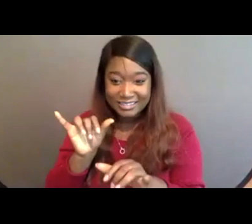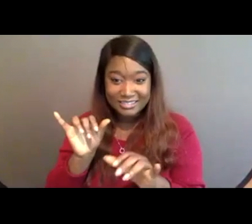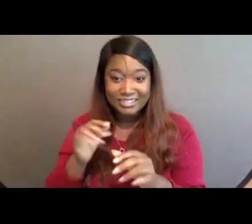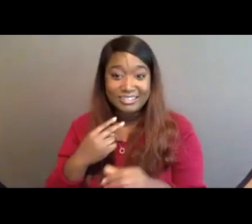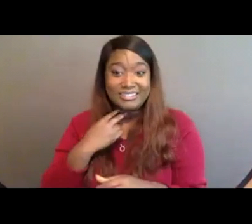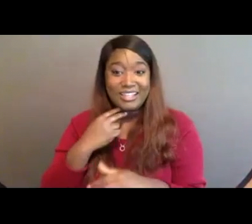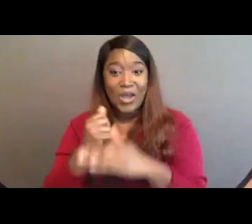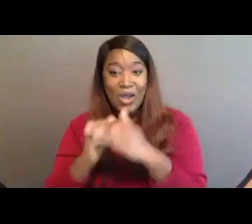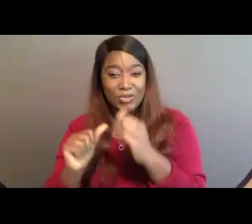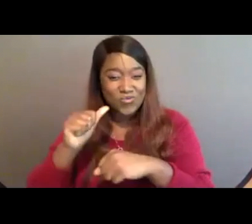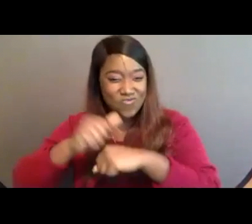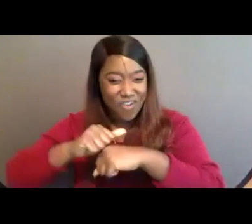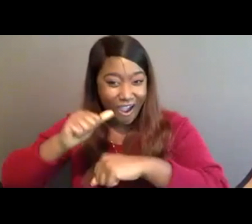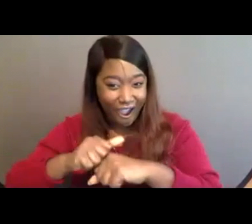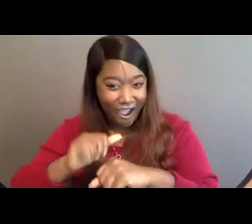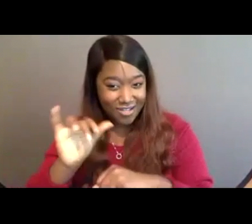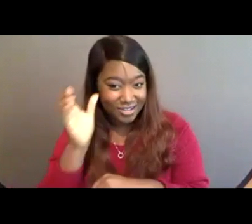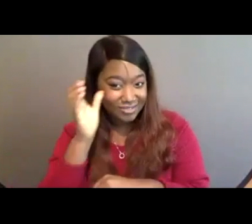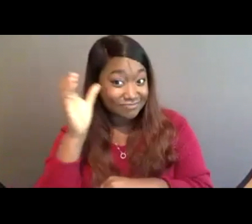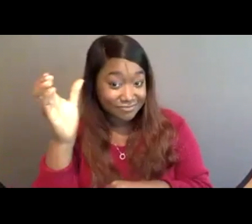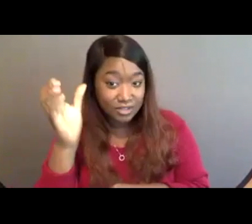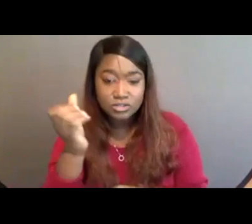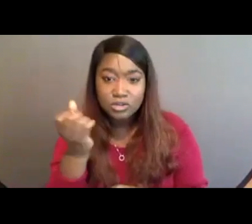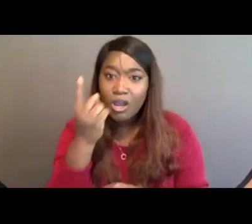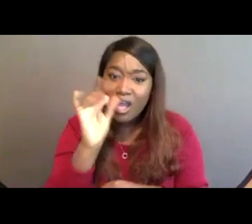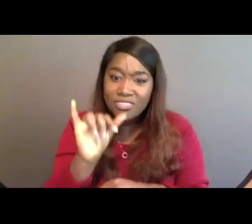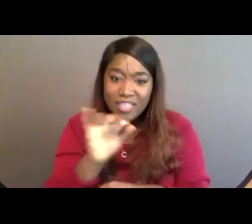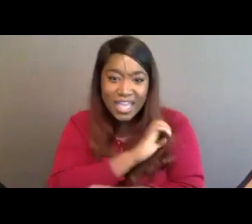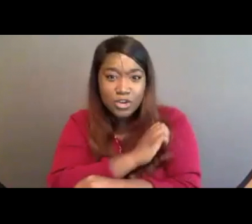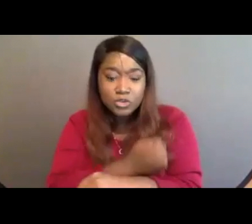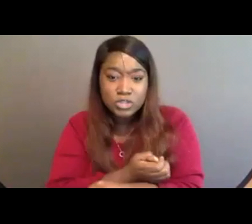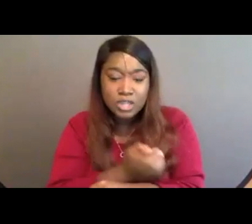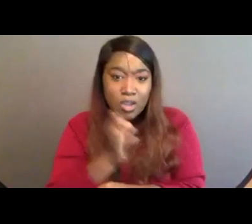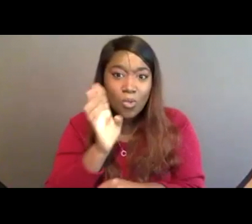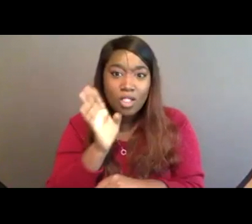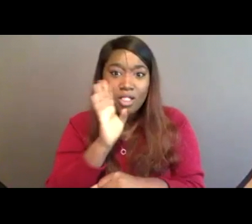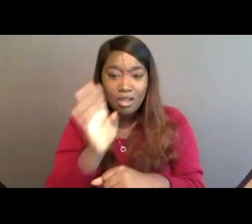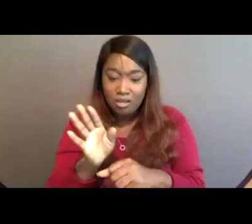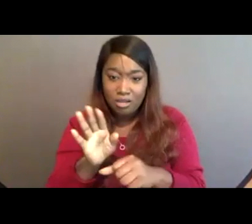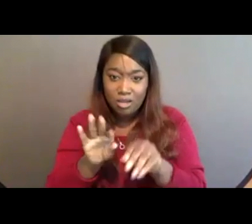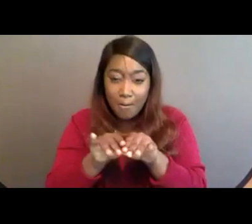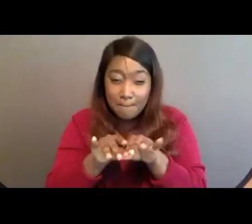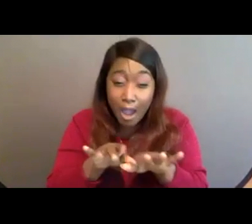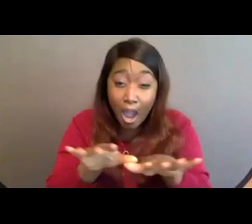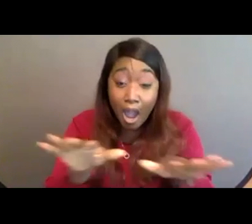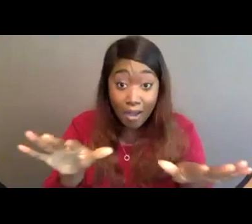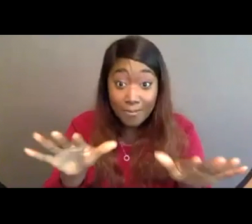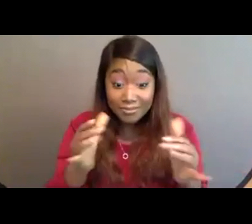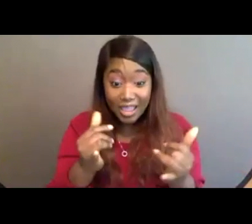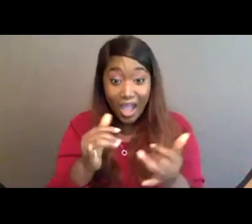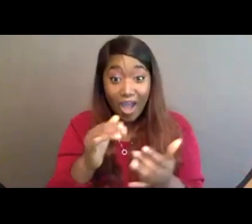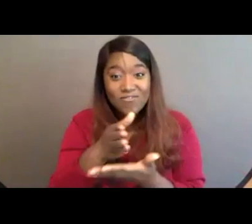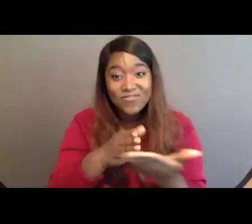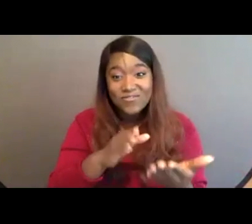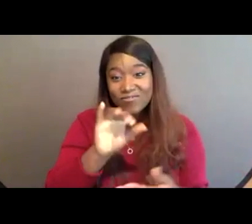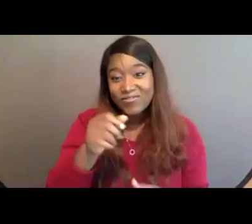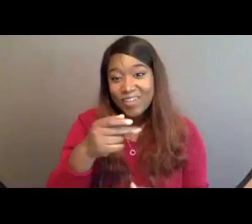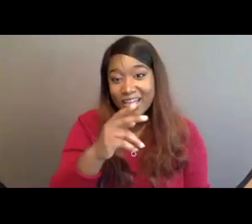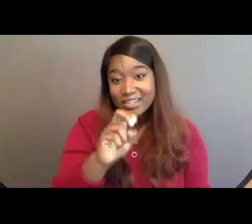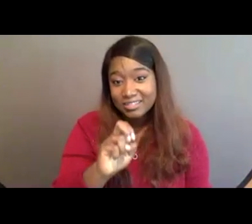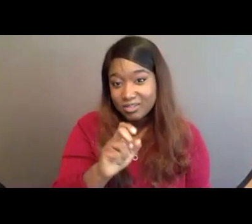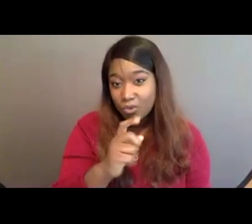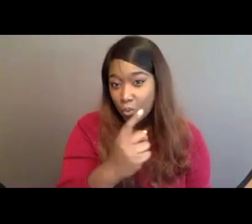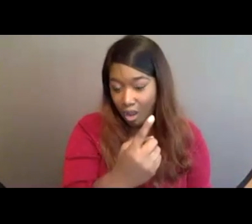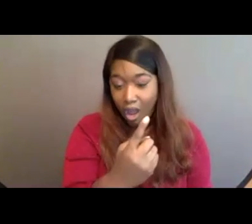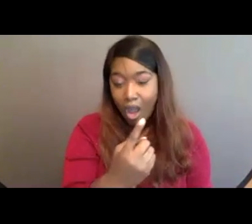right? So the energies of what sort of come forth when we are now in phase one, or when confronted with